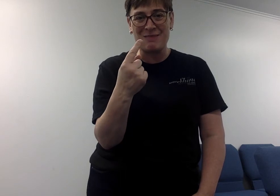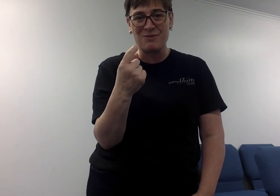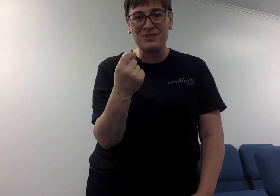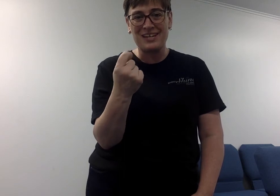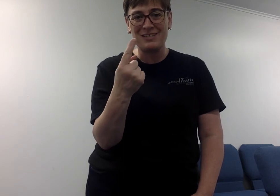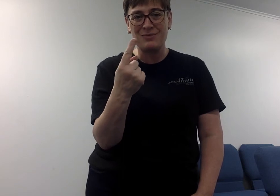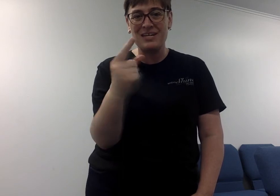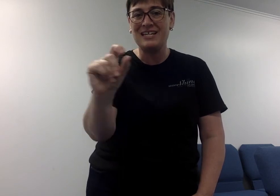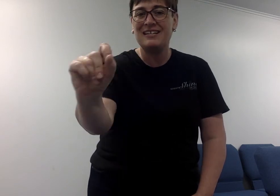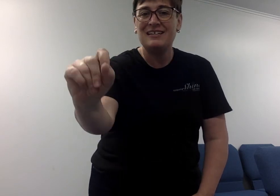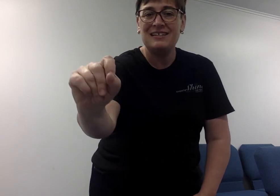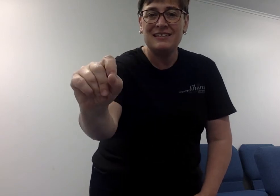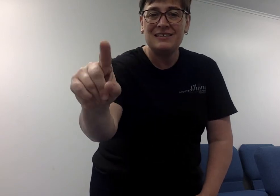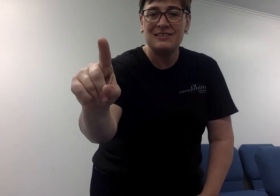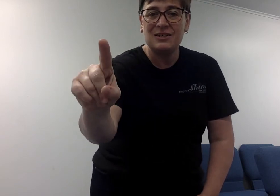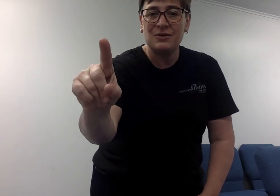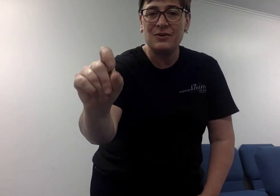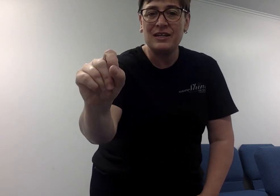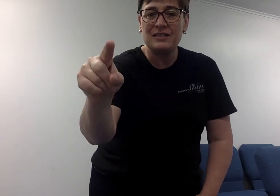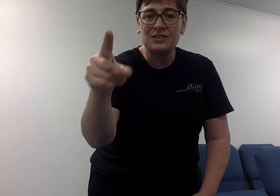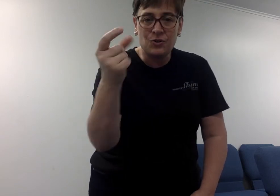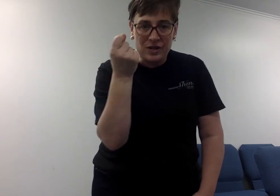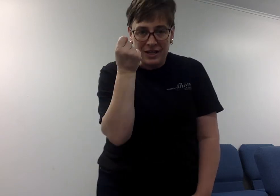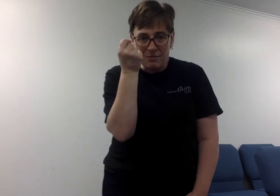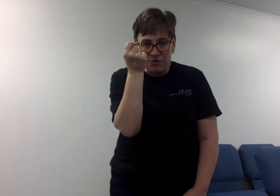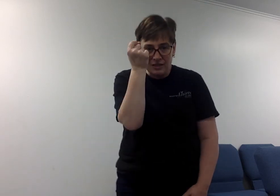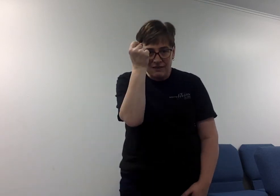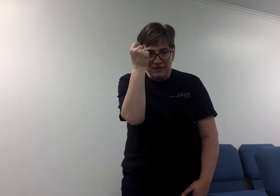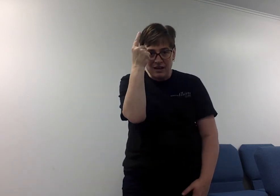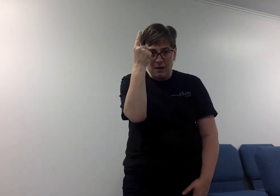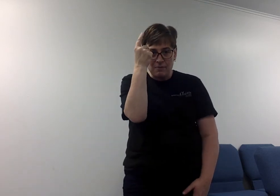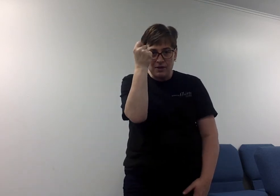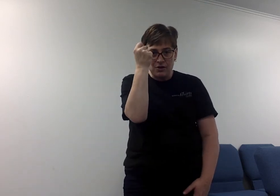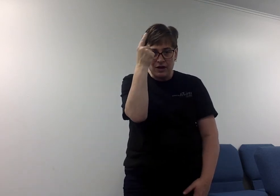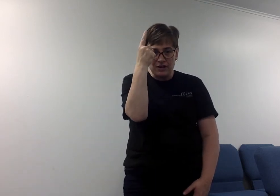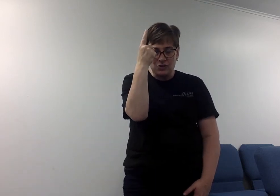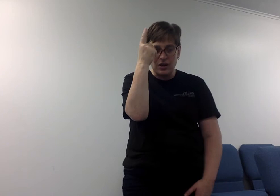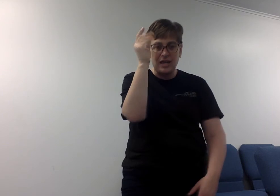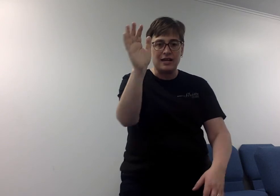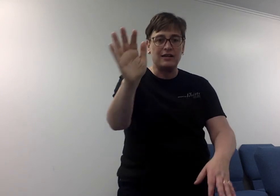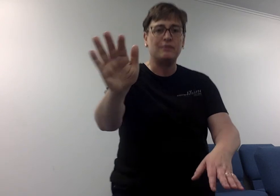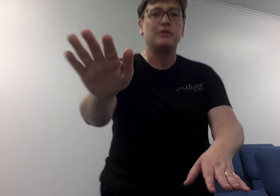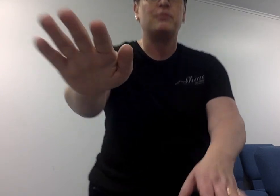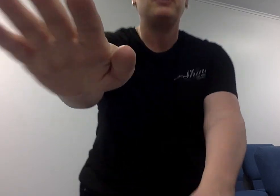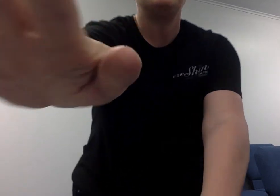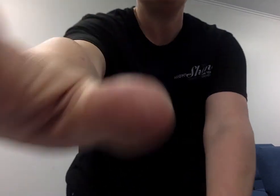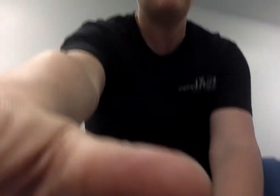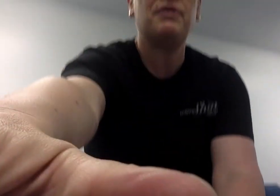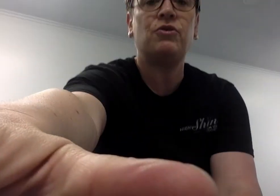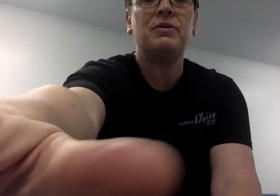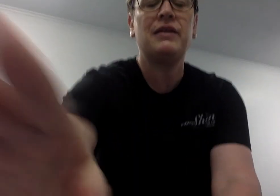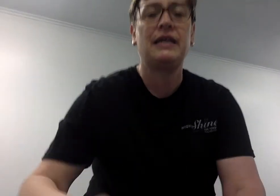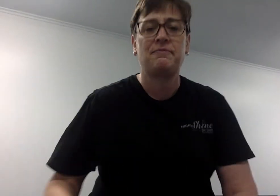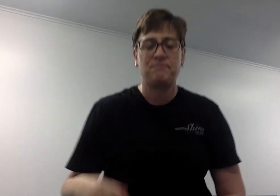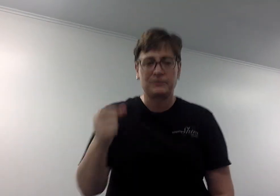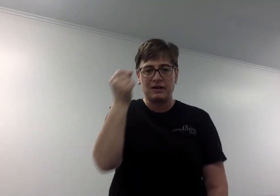numbers last week. So it's doing a number 11 up here at your head. Put this up a little bit again. All right,